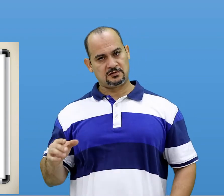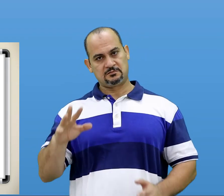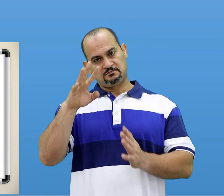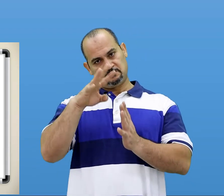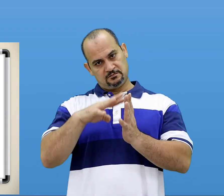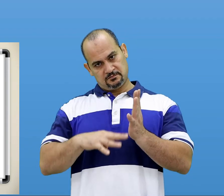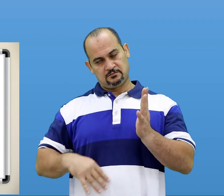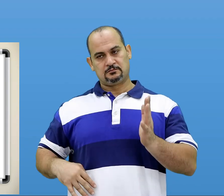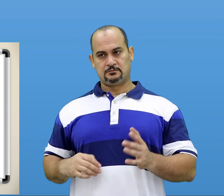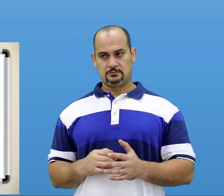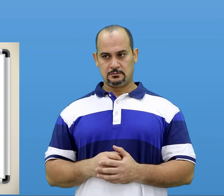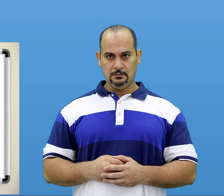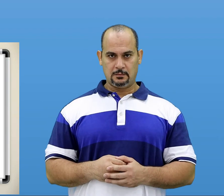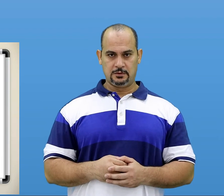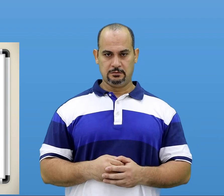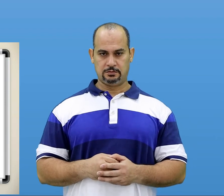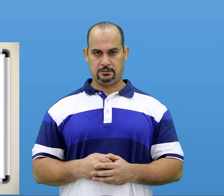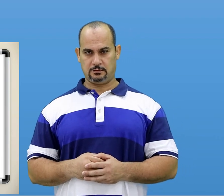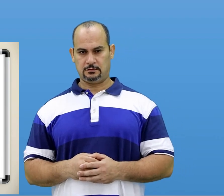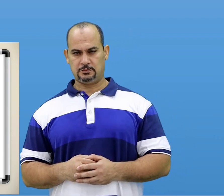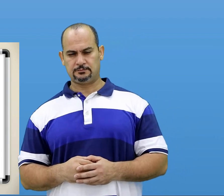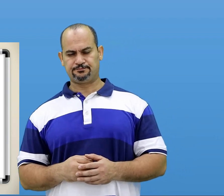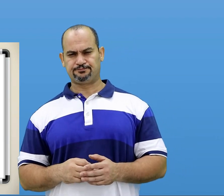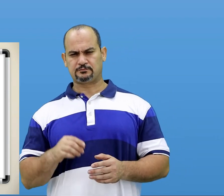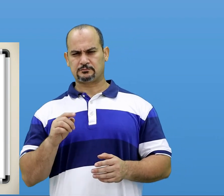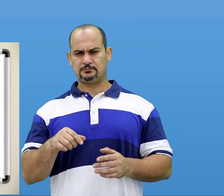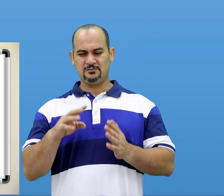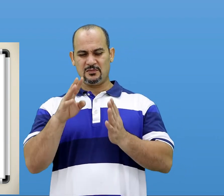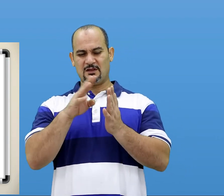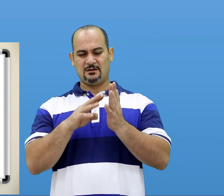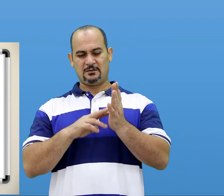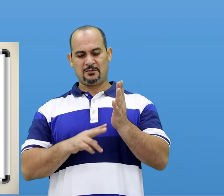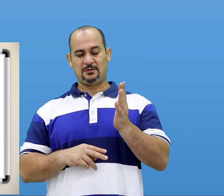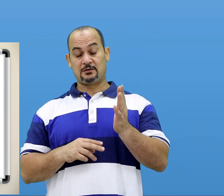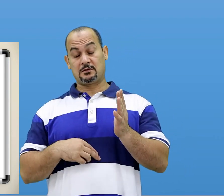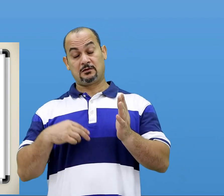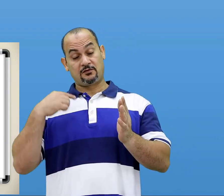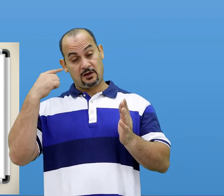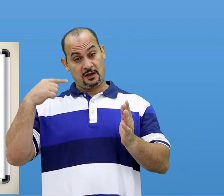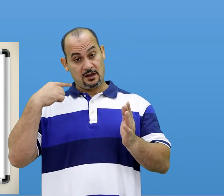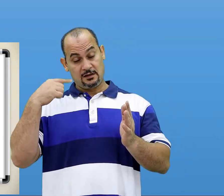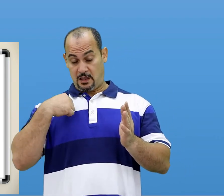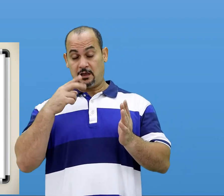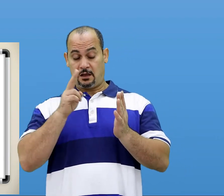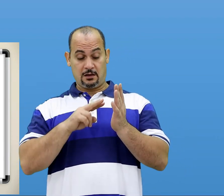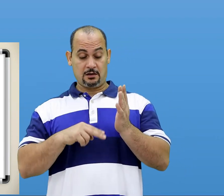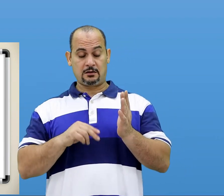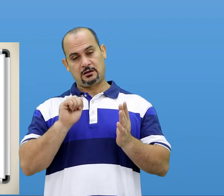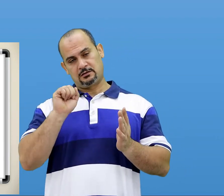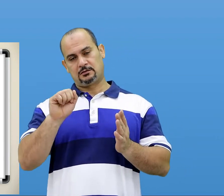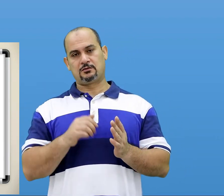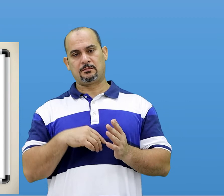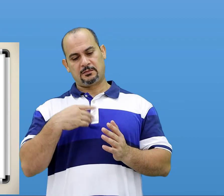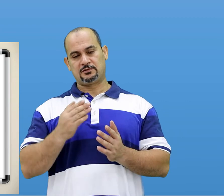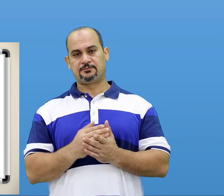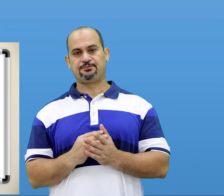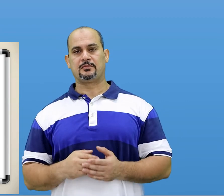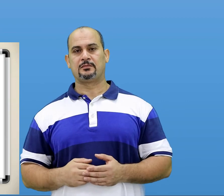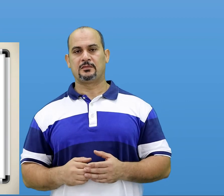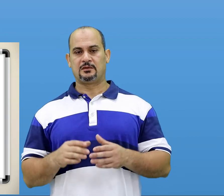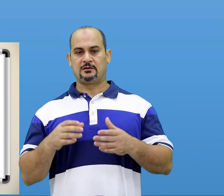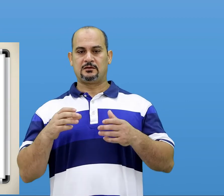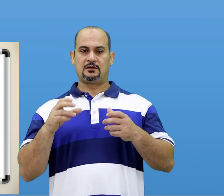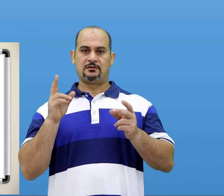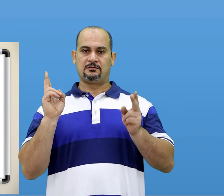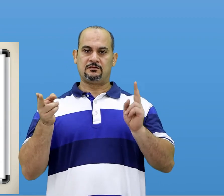you want. Now, I will read this paragraph for you and then we will break it down together.